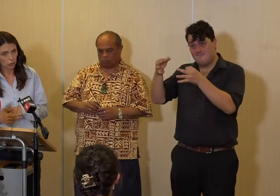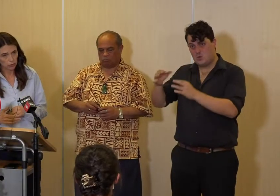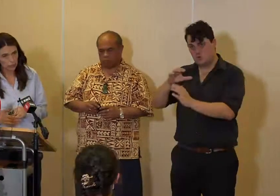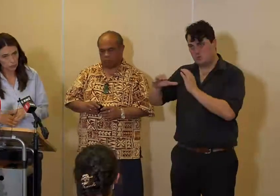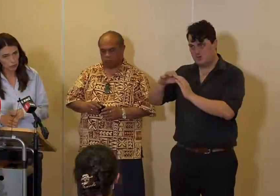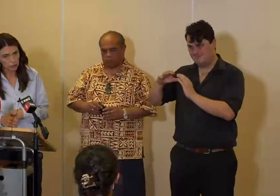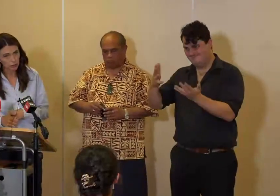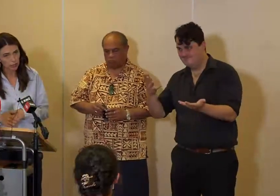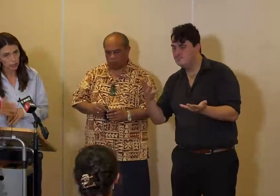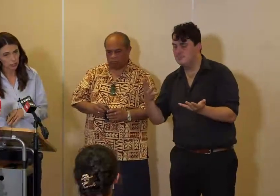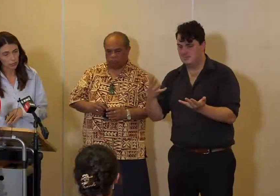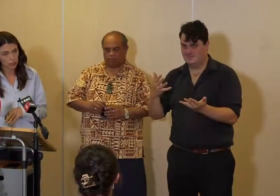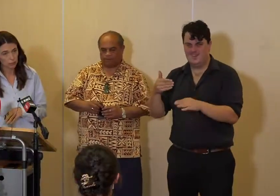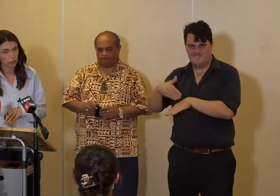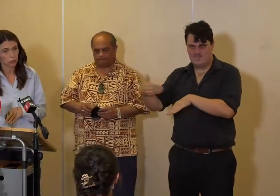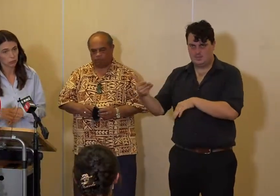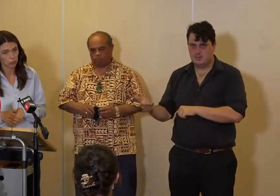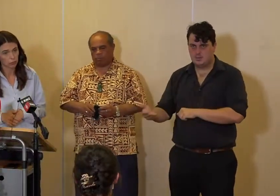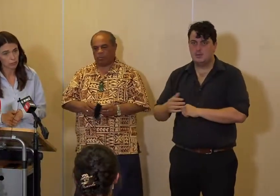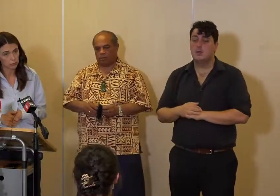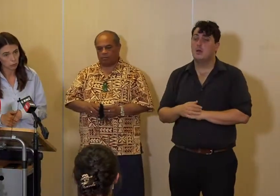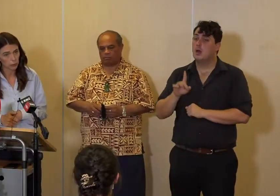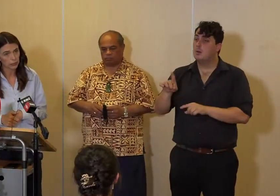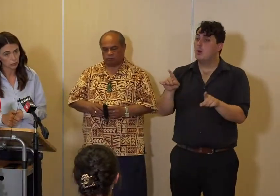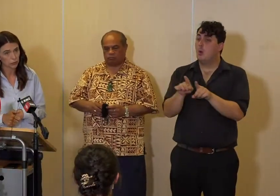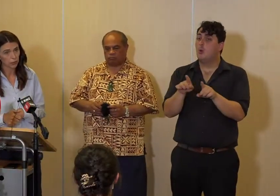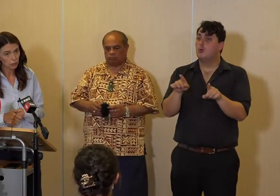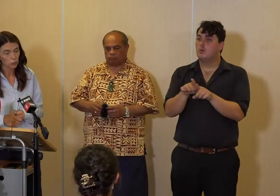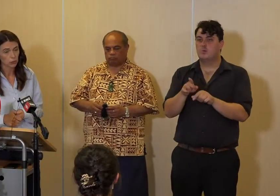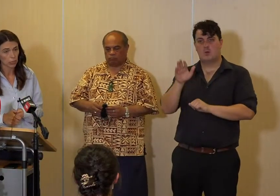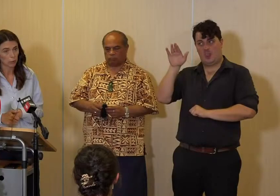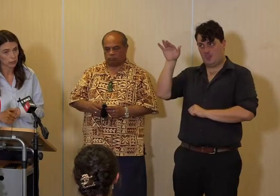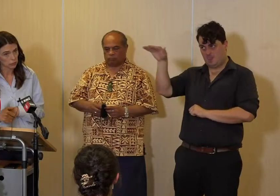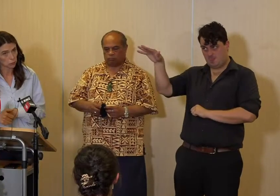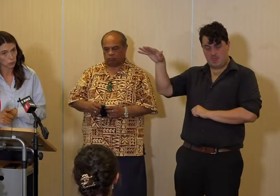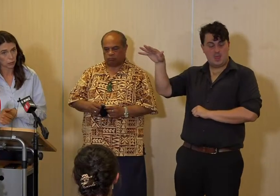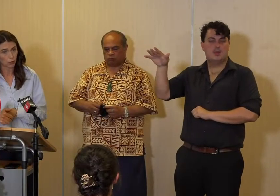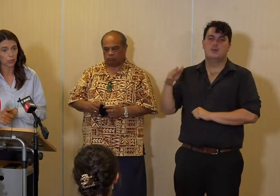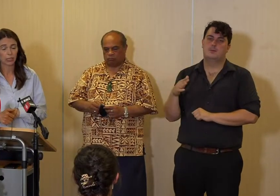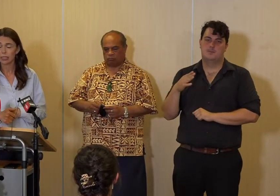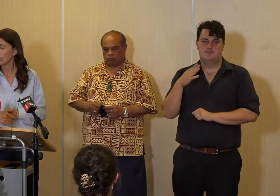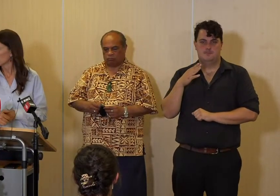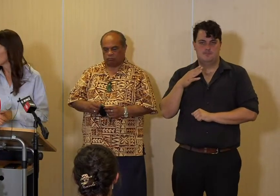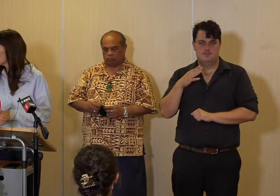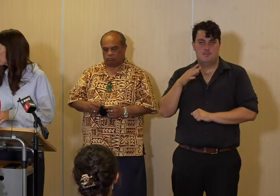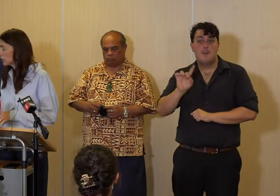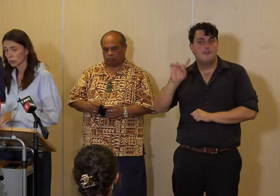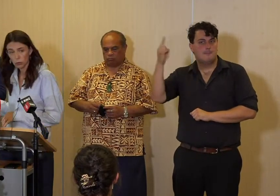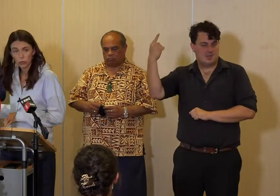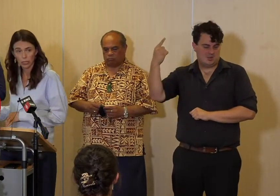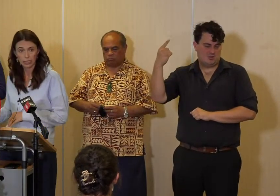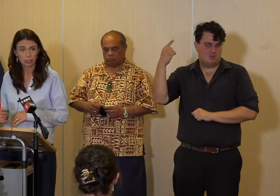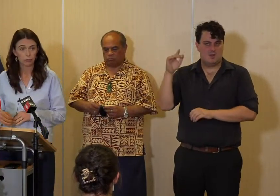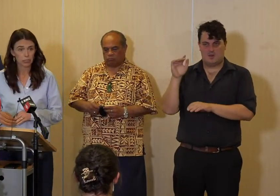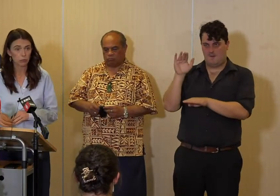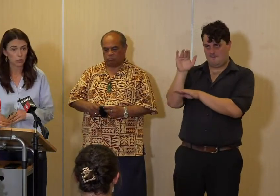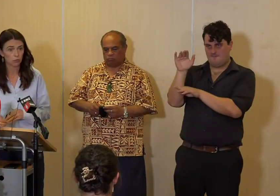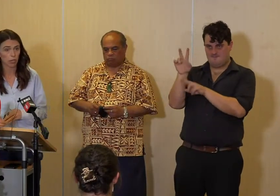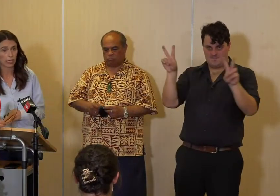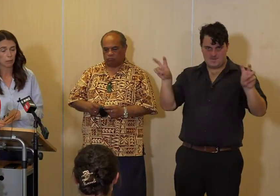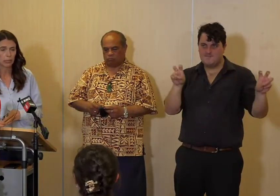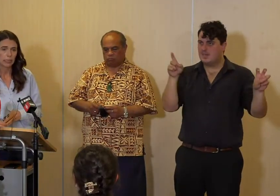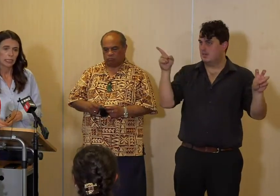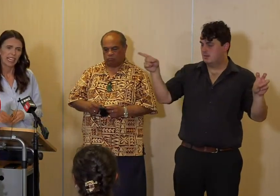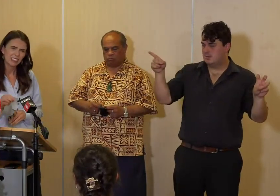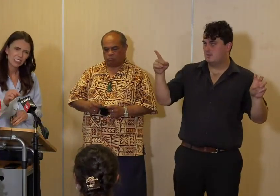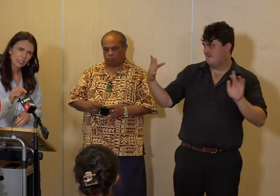also that contact with the Ministry of Foreign Affairs employees on the ground, which is helping to support our work. And the best thing we can do is also get that Defence Force